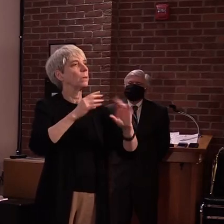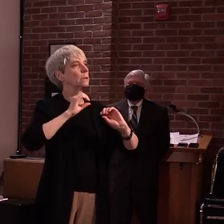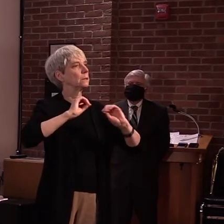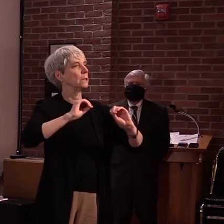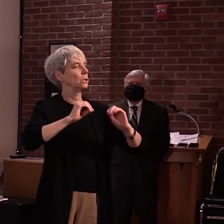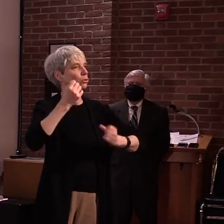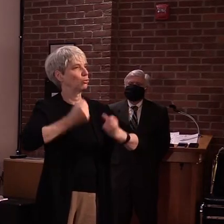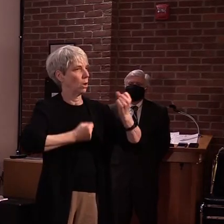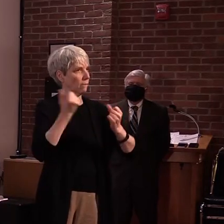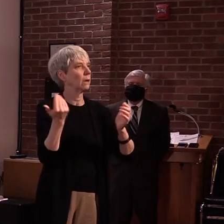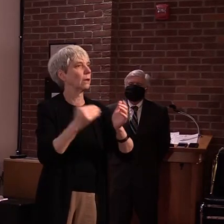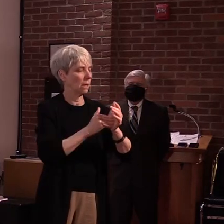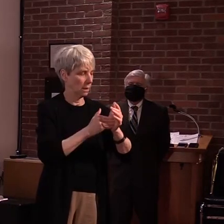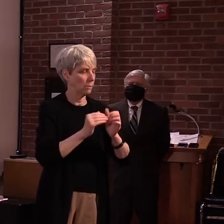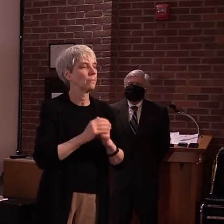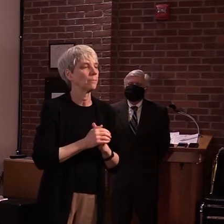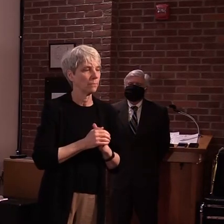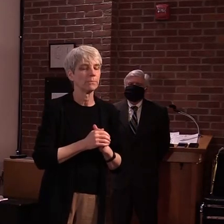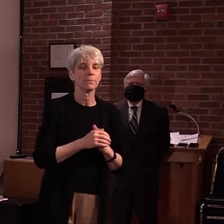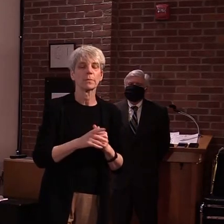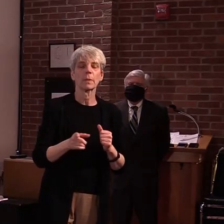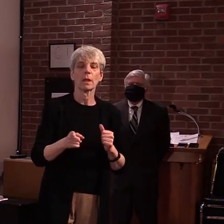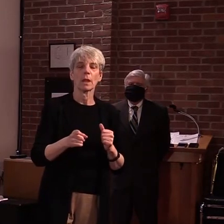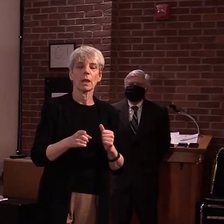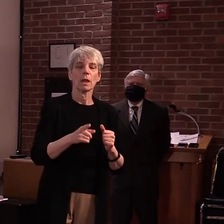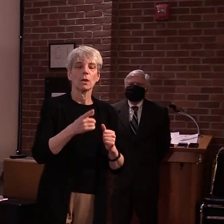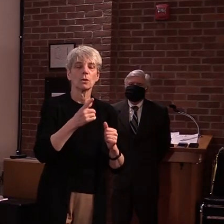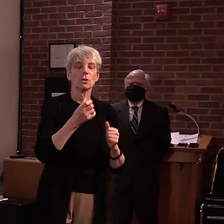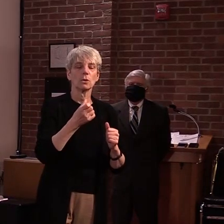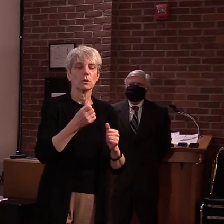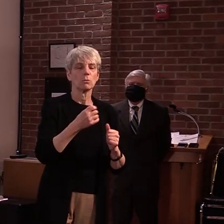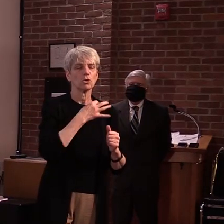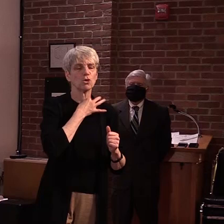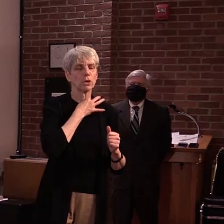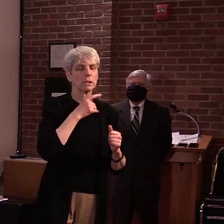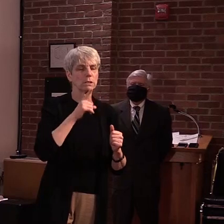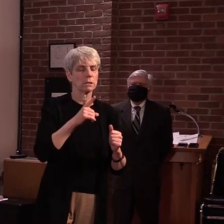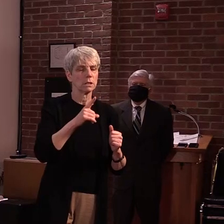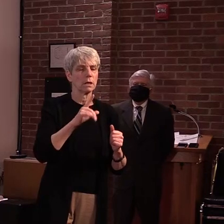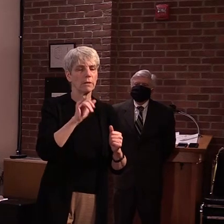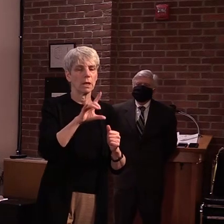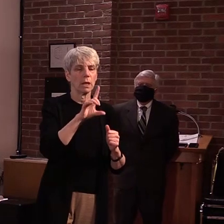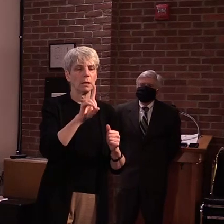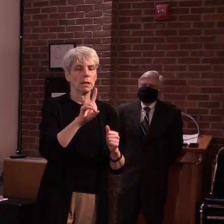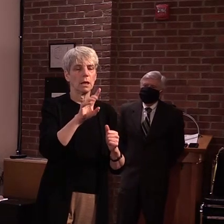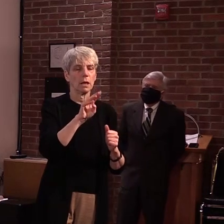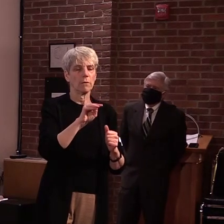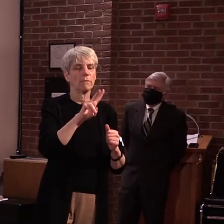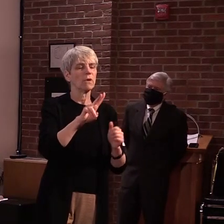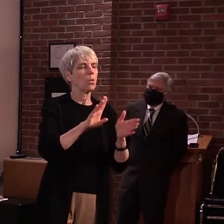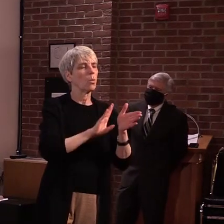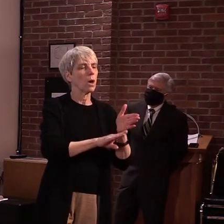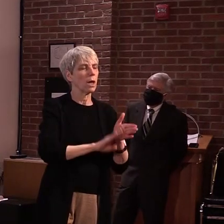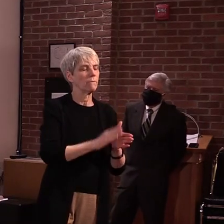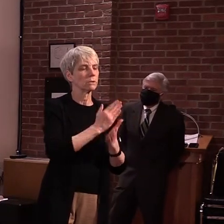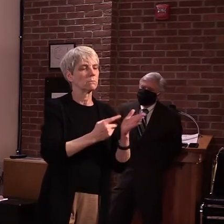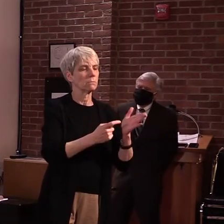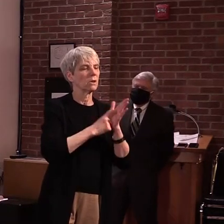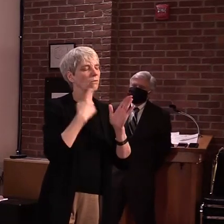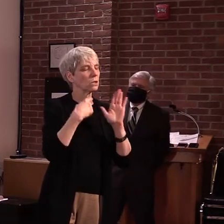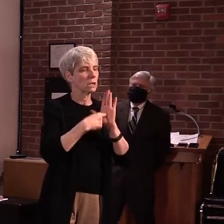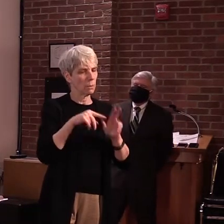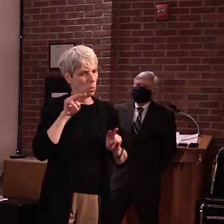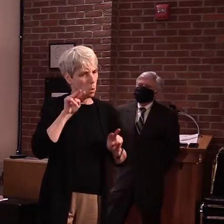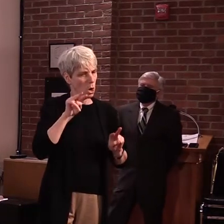quick follow-up, are you all leaning toward waiving the six-hour observation requirement like the DMV has and kind of pivoting that responsibility to the